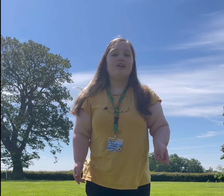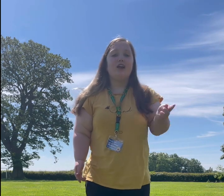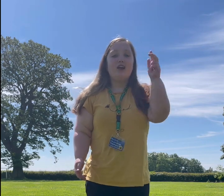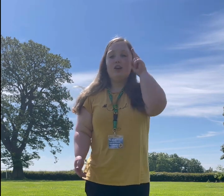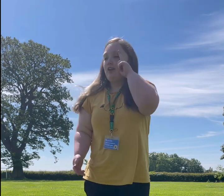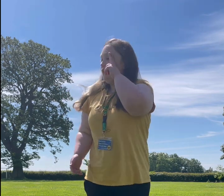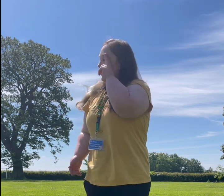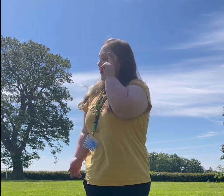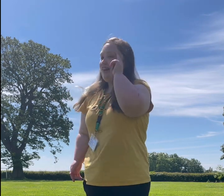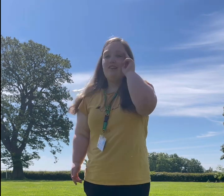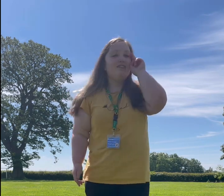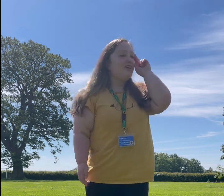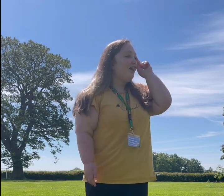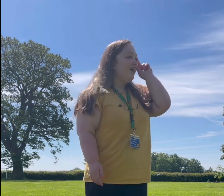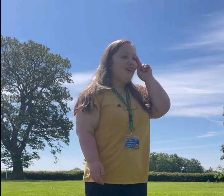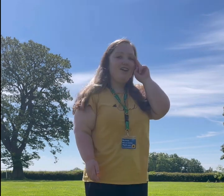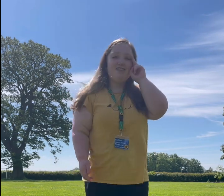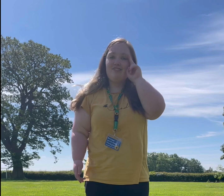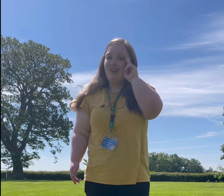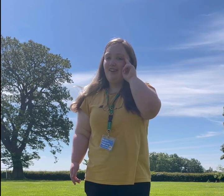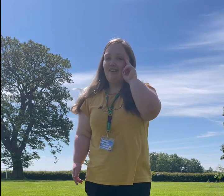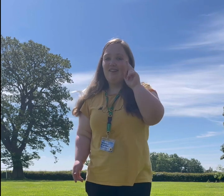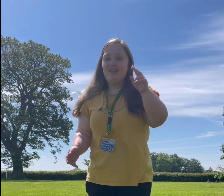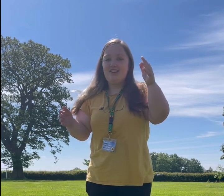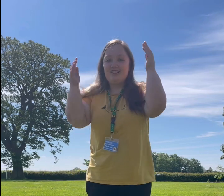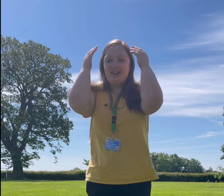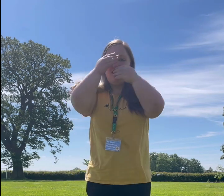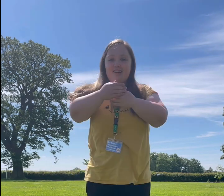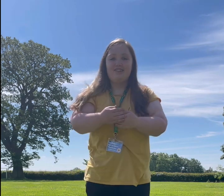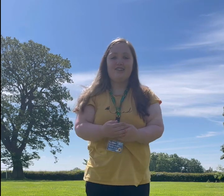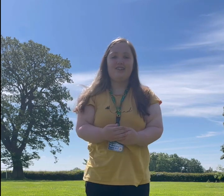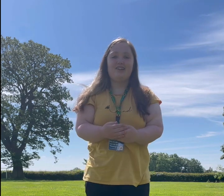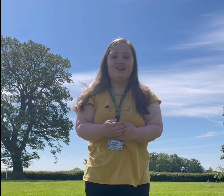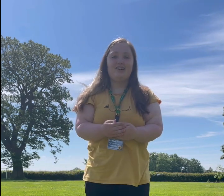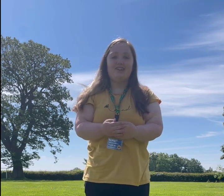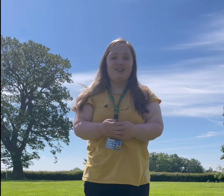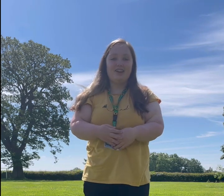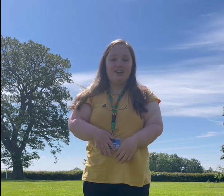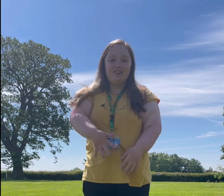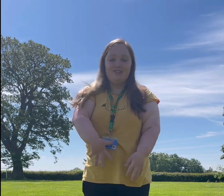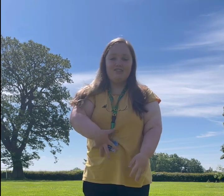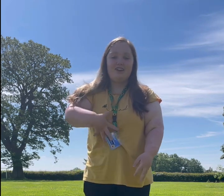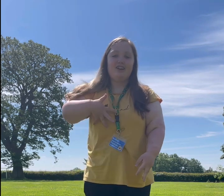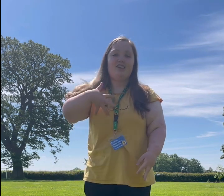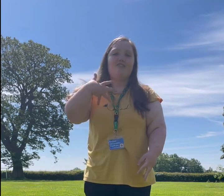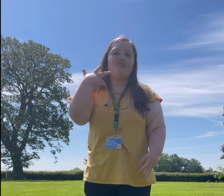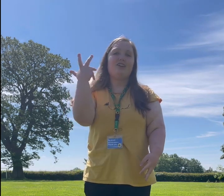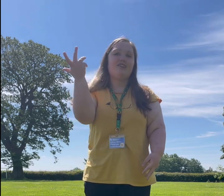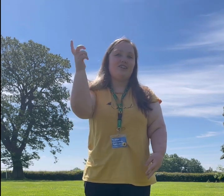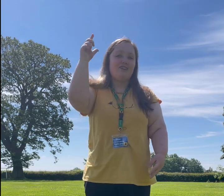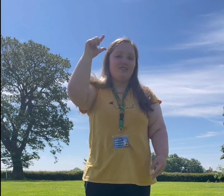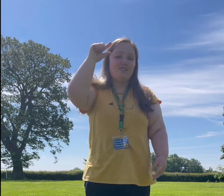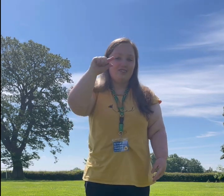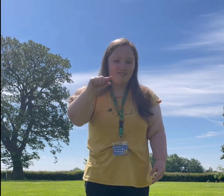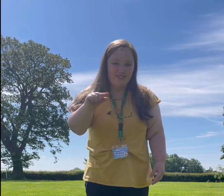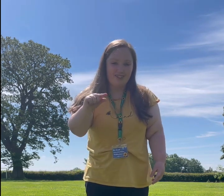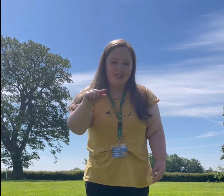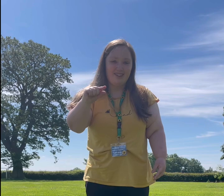You can lose sight of it all And darkness still inside you Make you feel so small